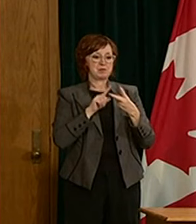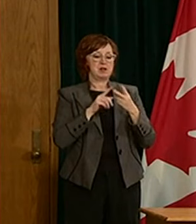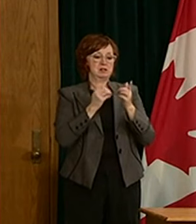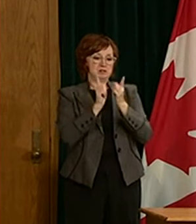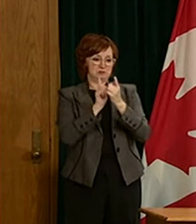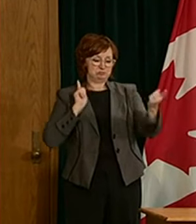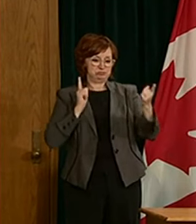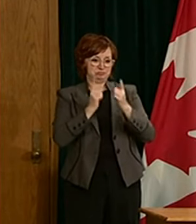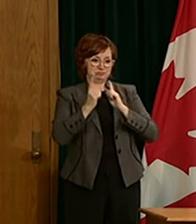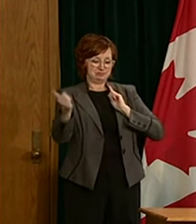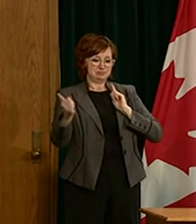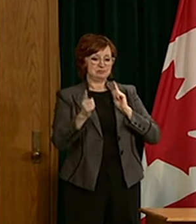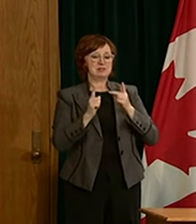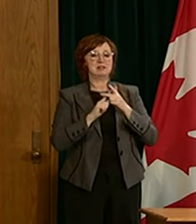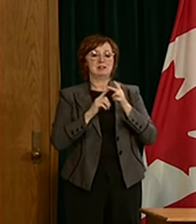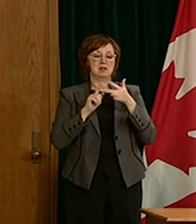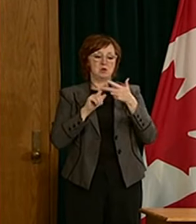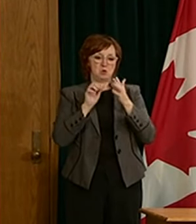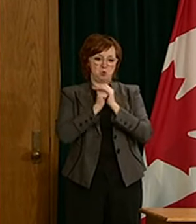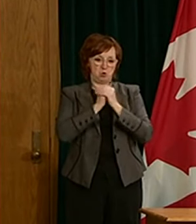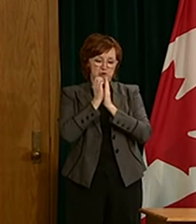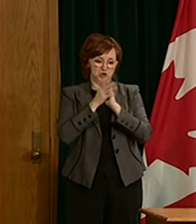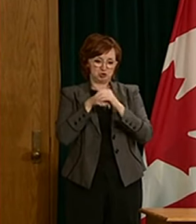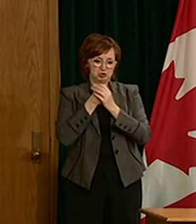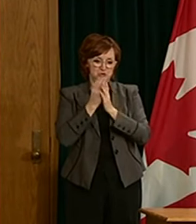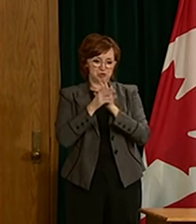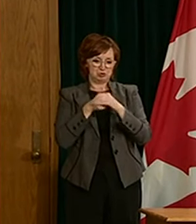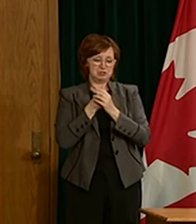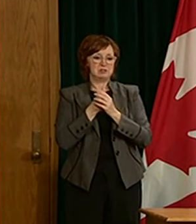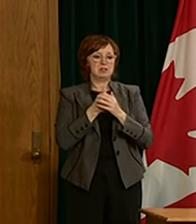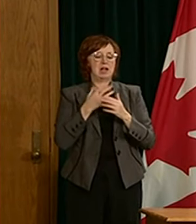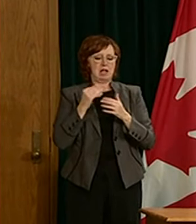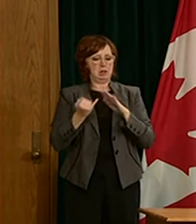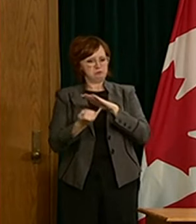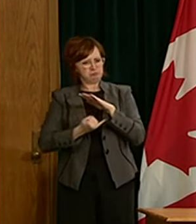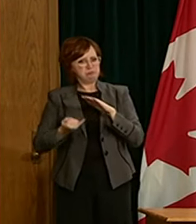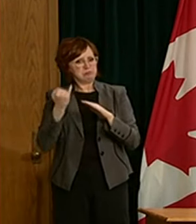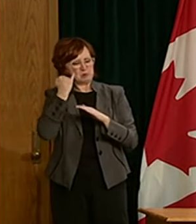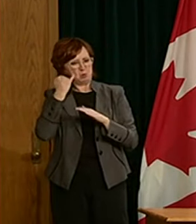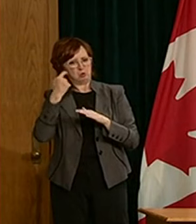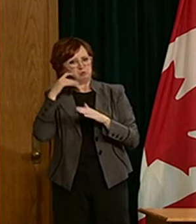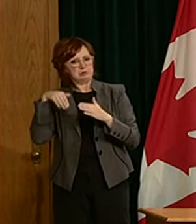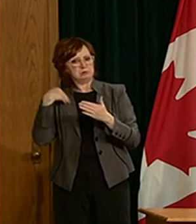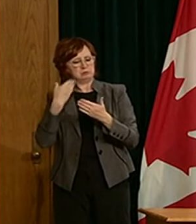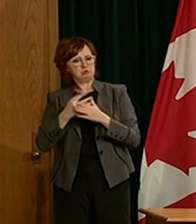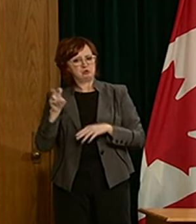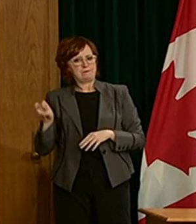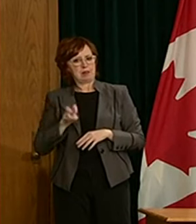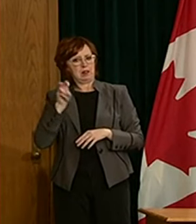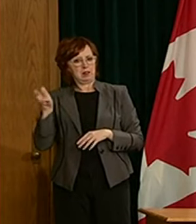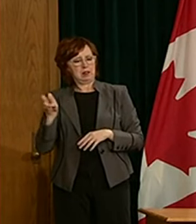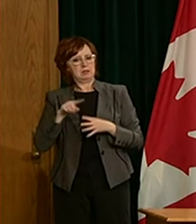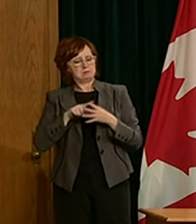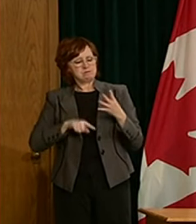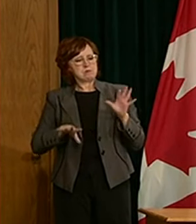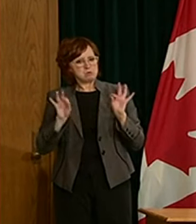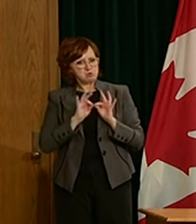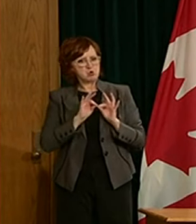and staying home whenever and wherever possible. We cannot change the virus, but we can control how the virus